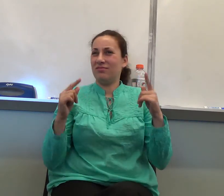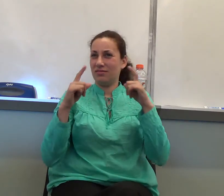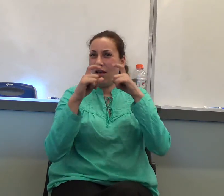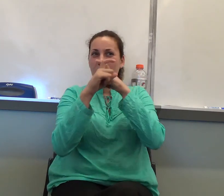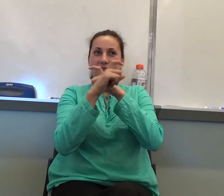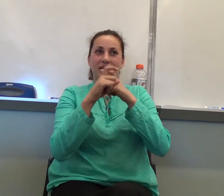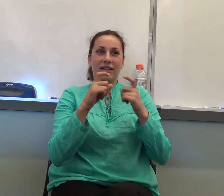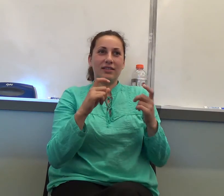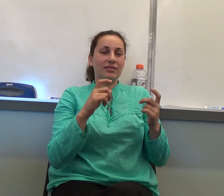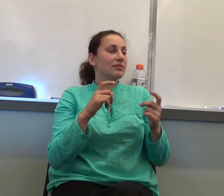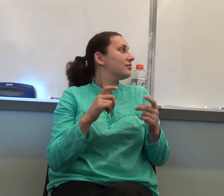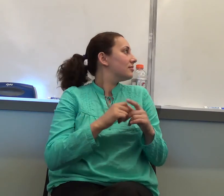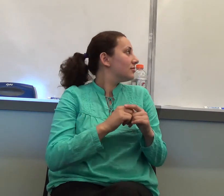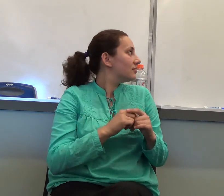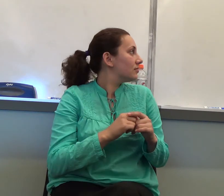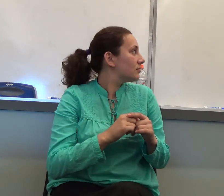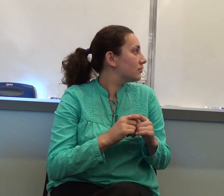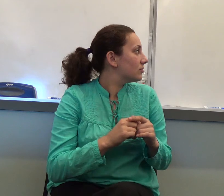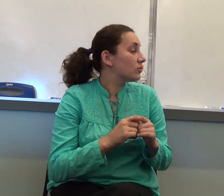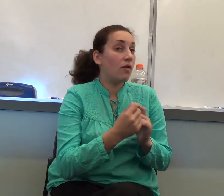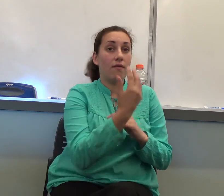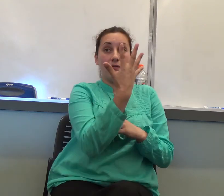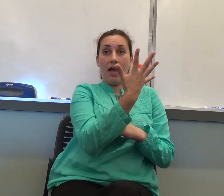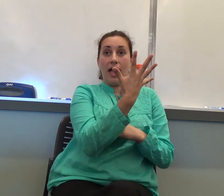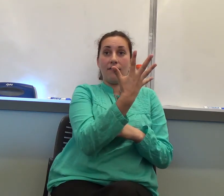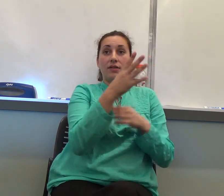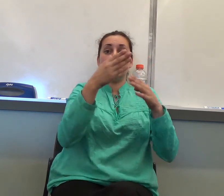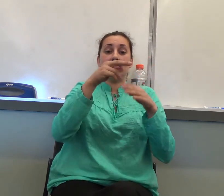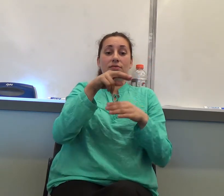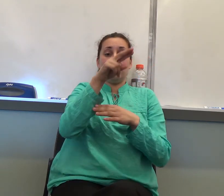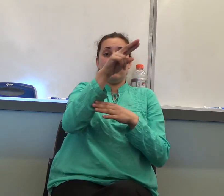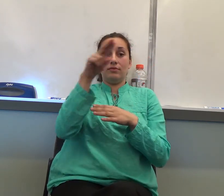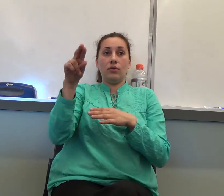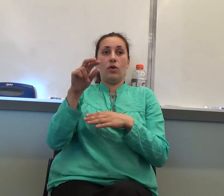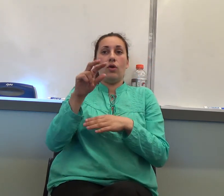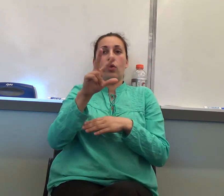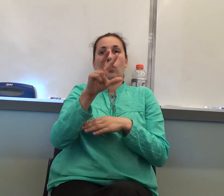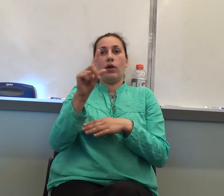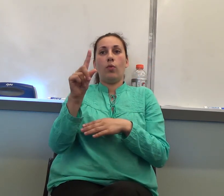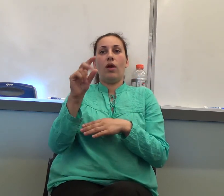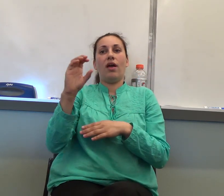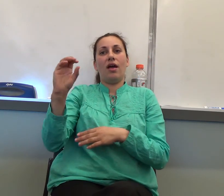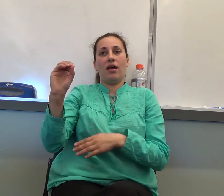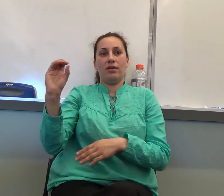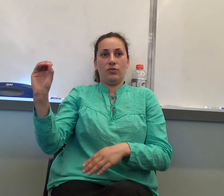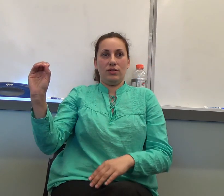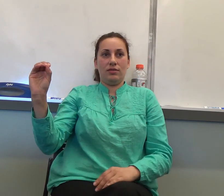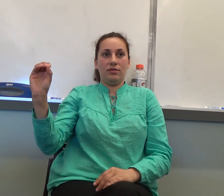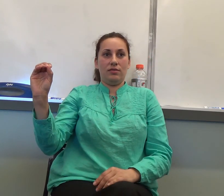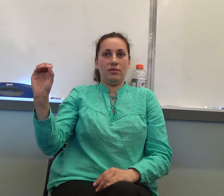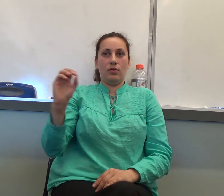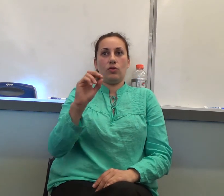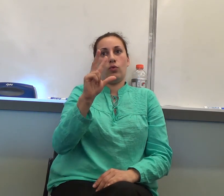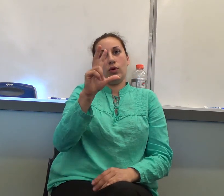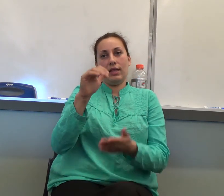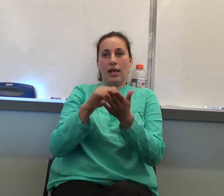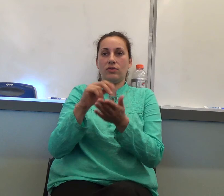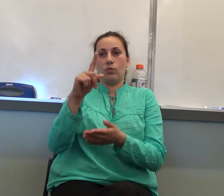it like this: 5 into 3,100, and there's the decimal point like that.